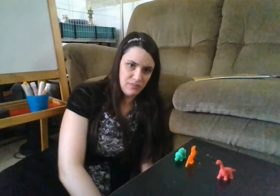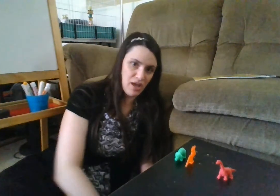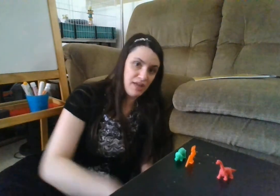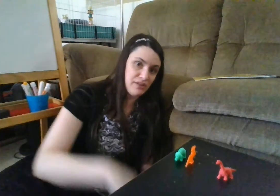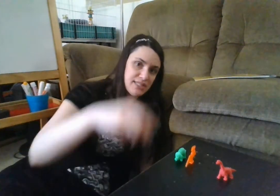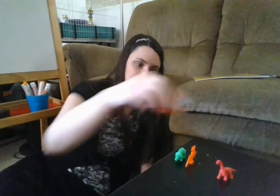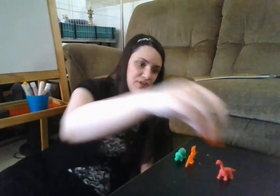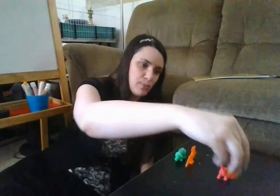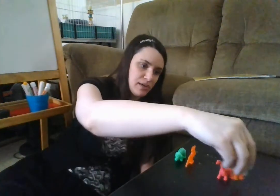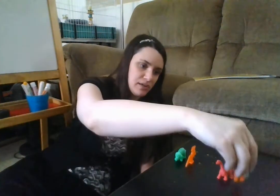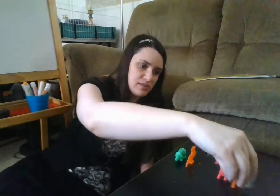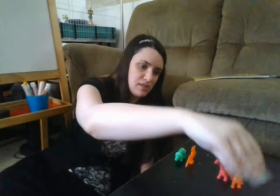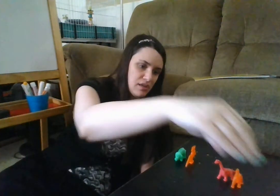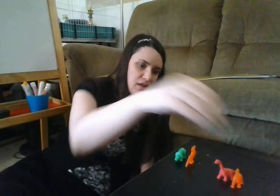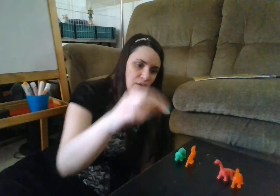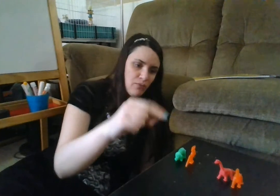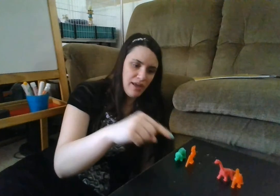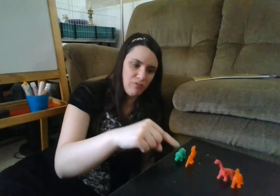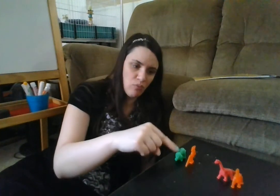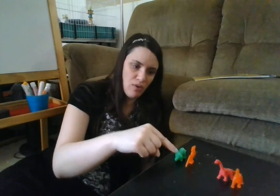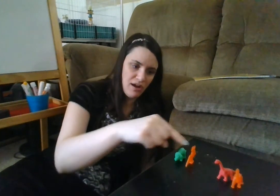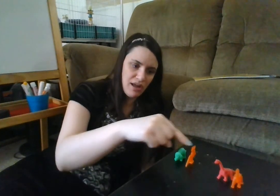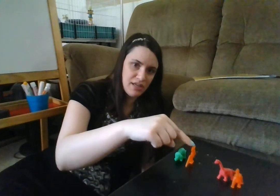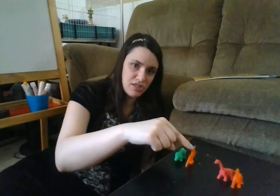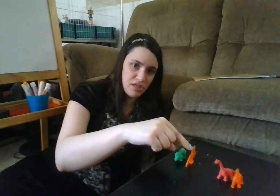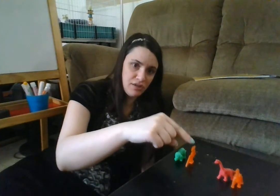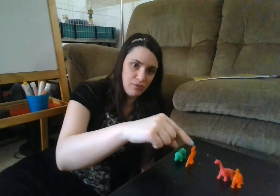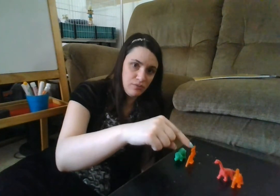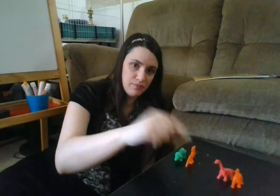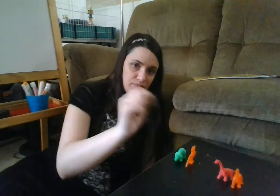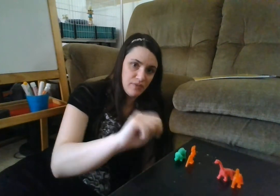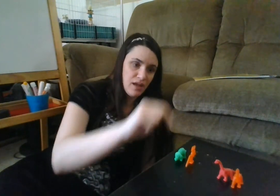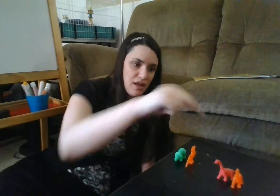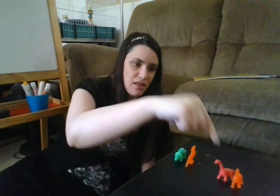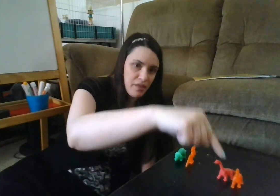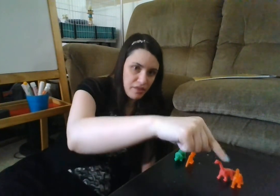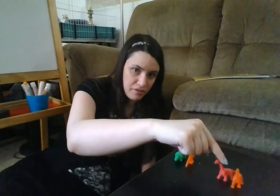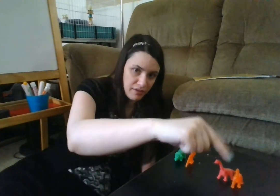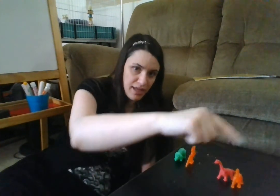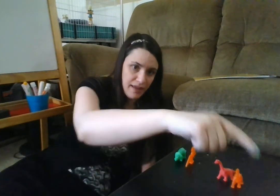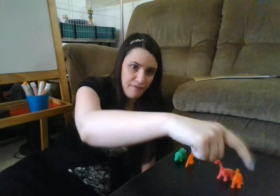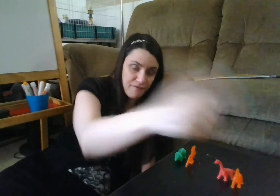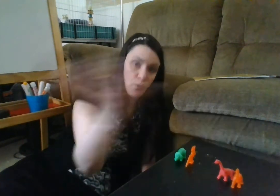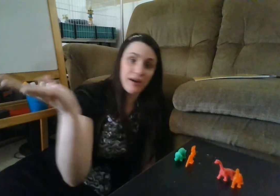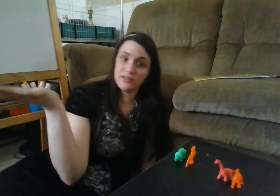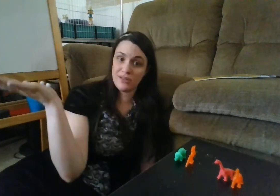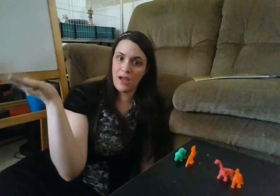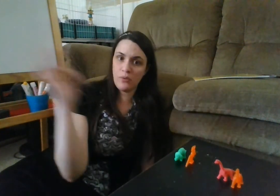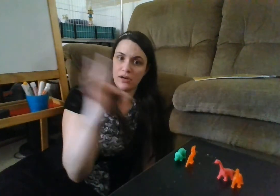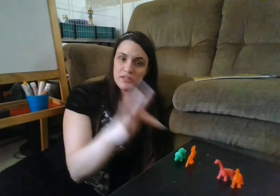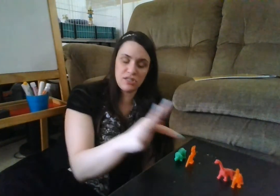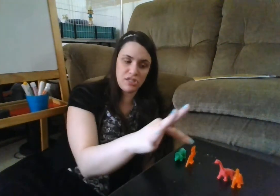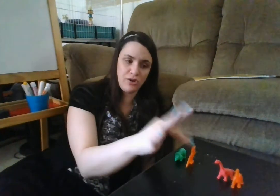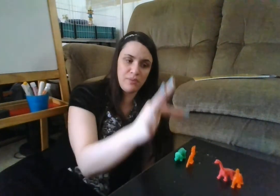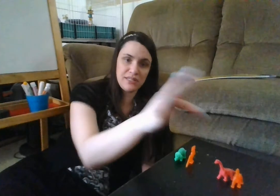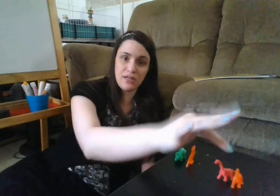Okay, let's see if this works. We have 1, 2, 3, 4. So that works. 2 plus another